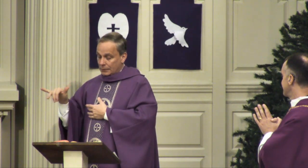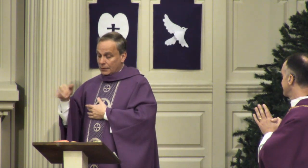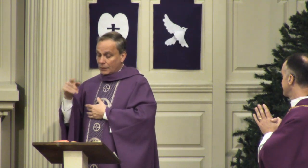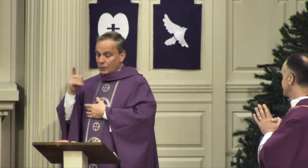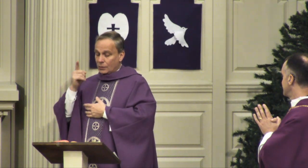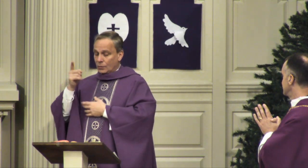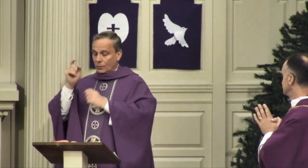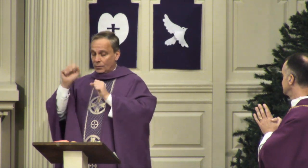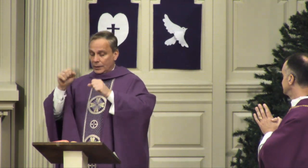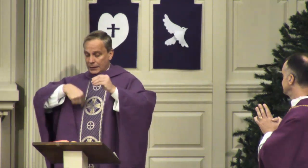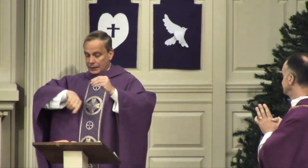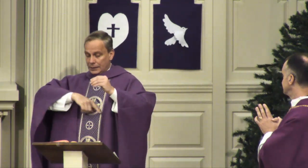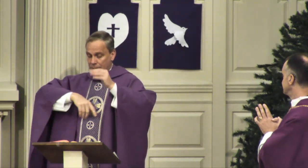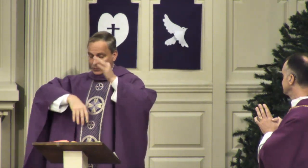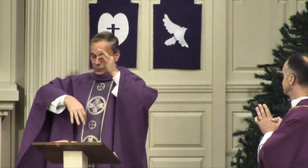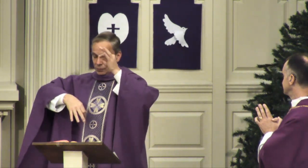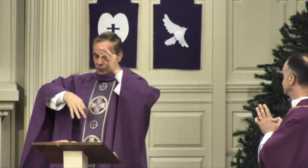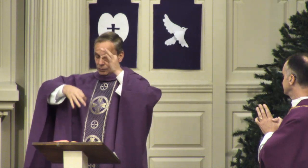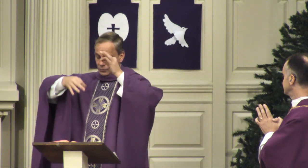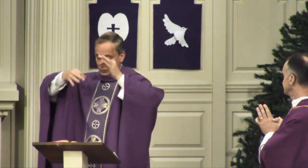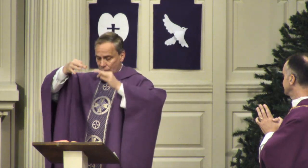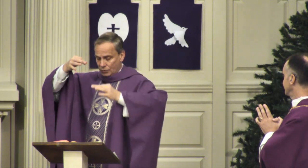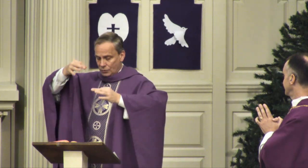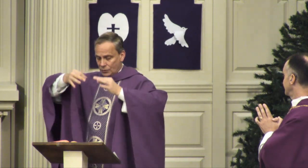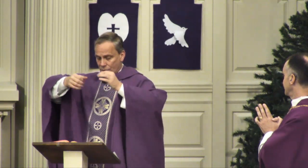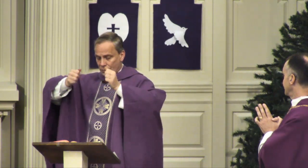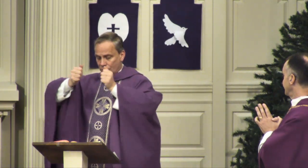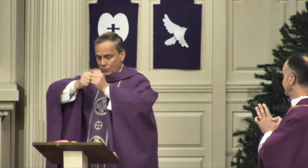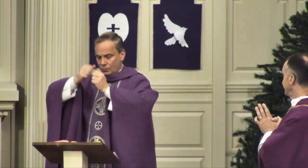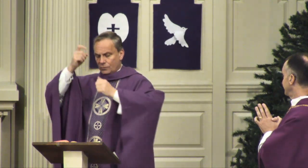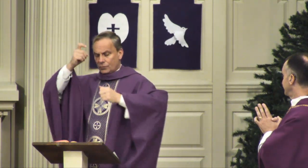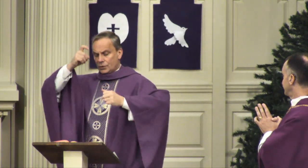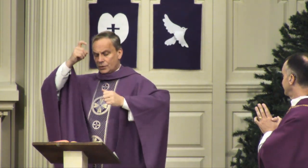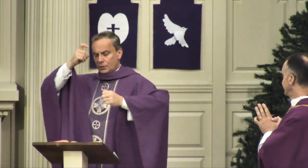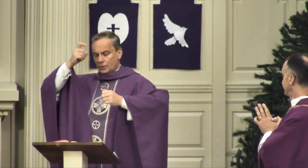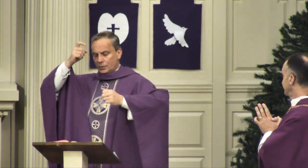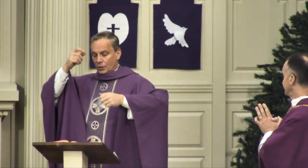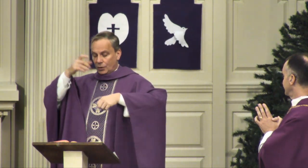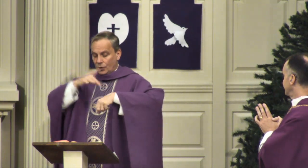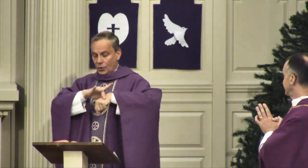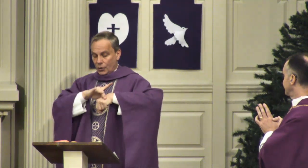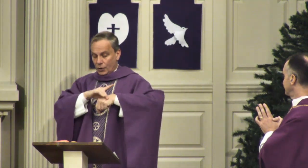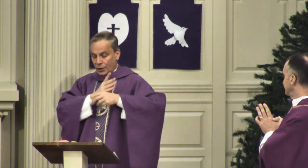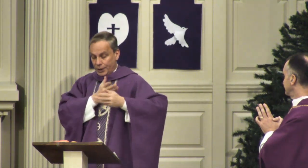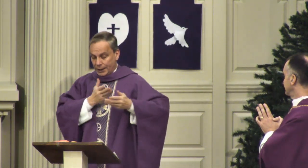you may teach us to judge wisely the things of earth